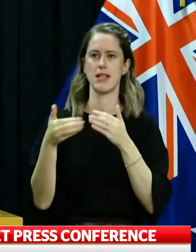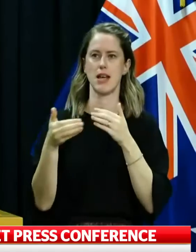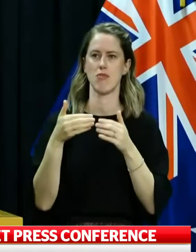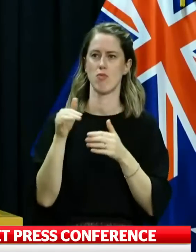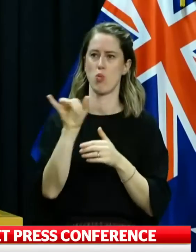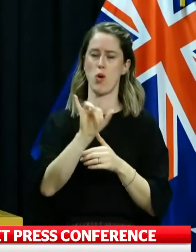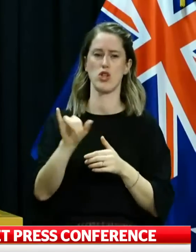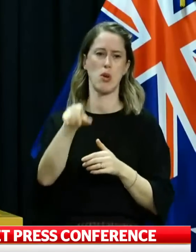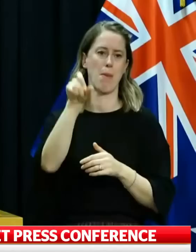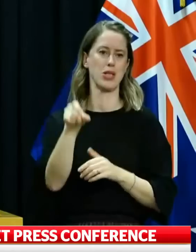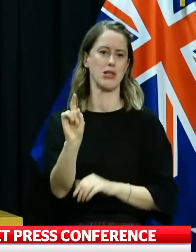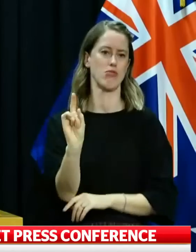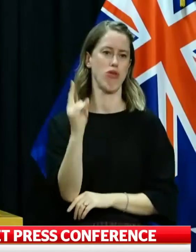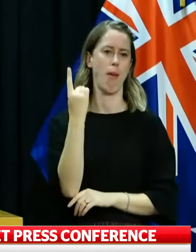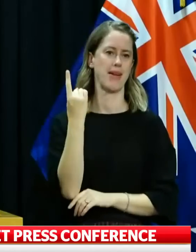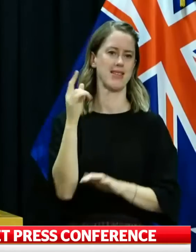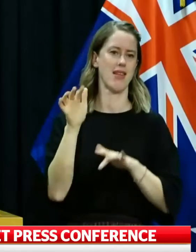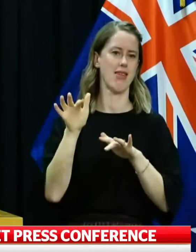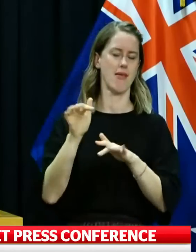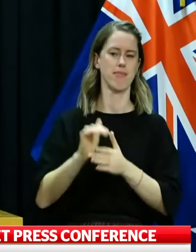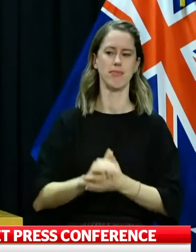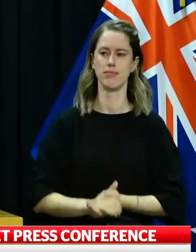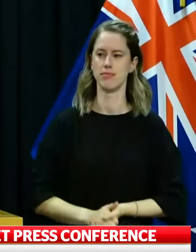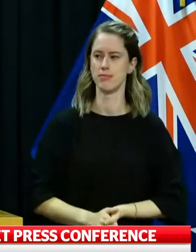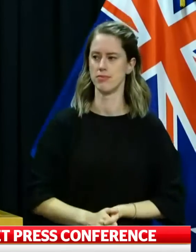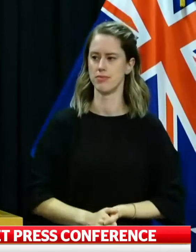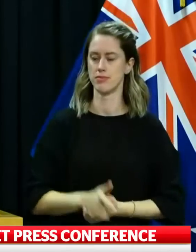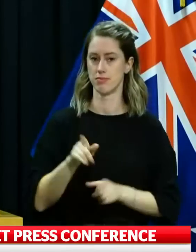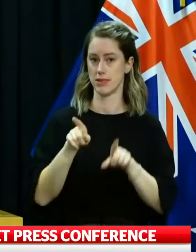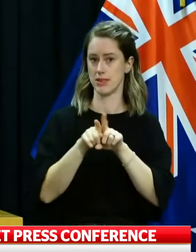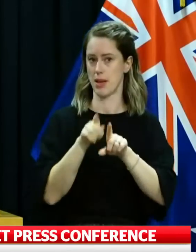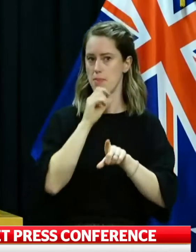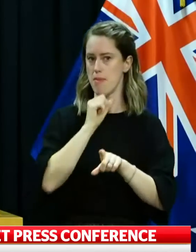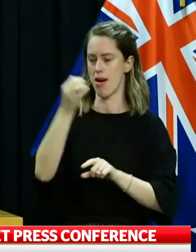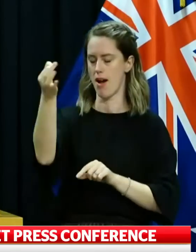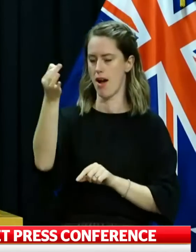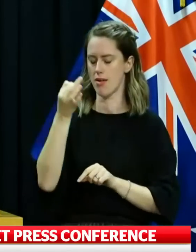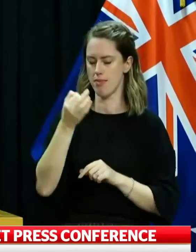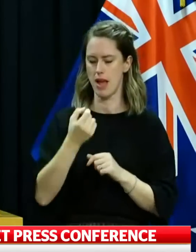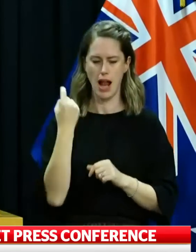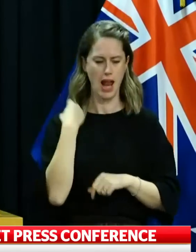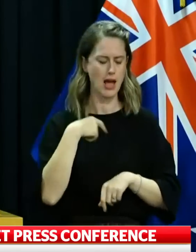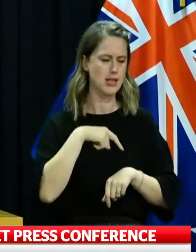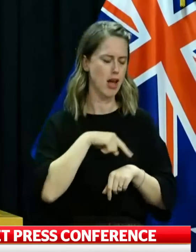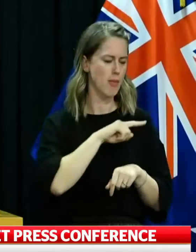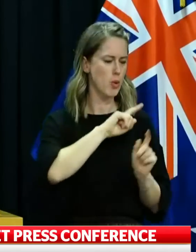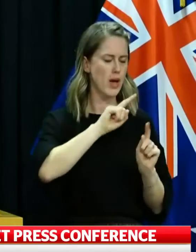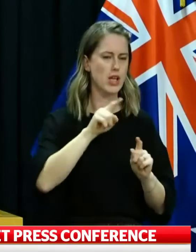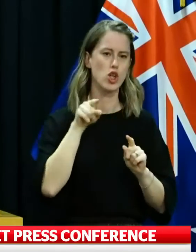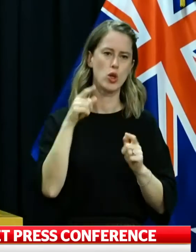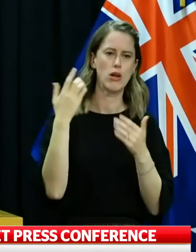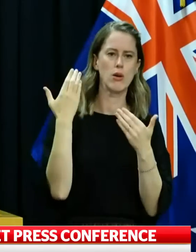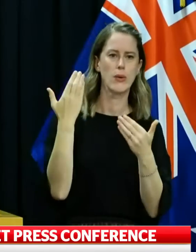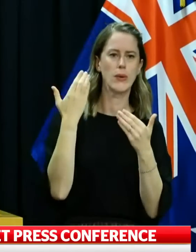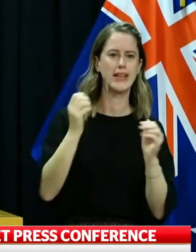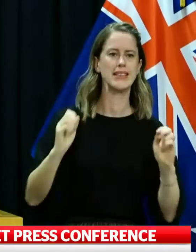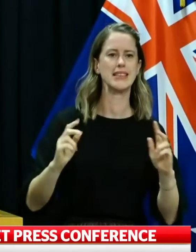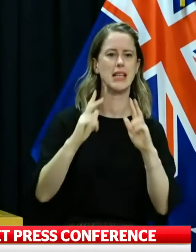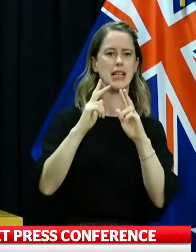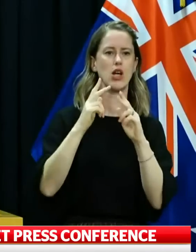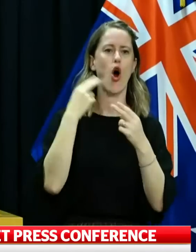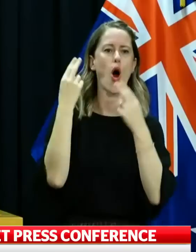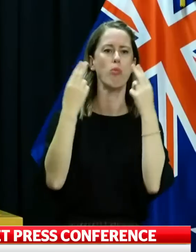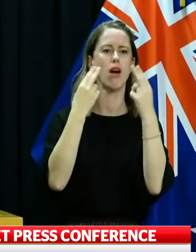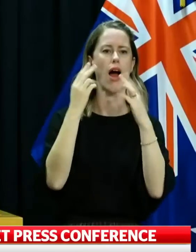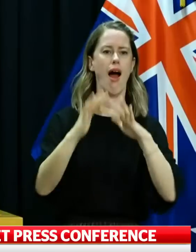the political party that has taken charge. Last time you were there, you gave quite an impassioned speech in front of the Sydney Opera House